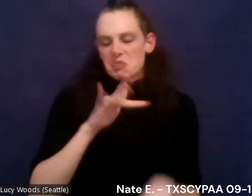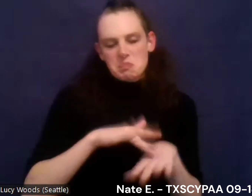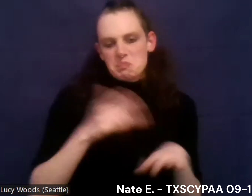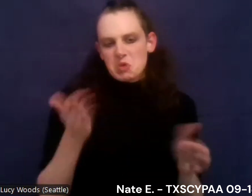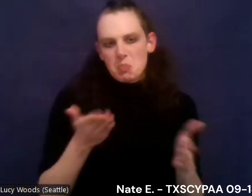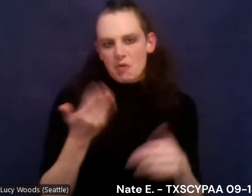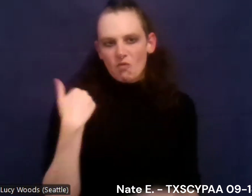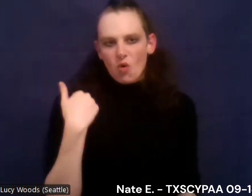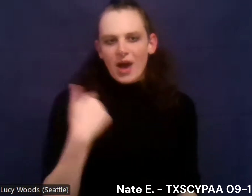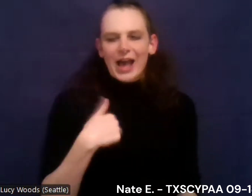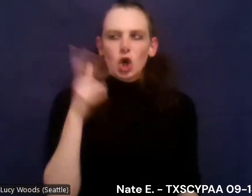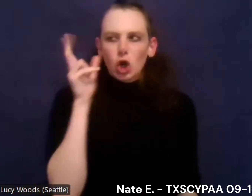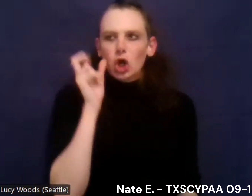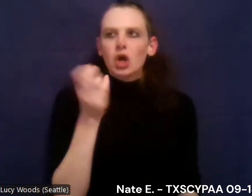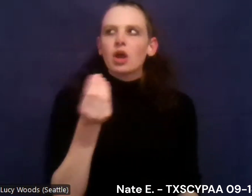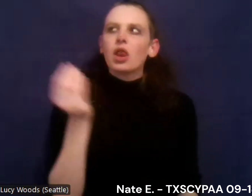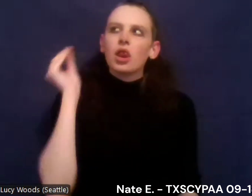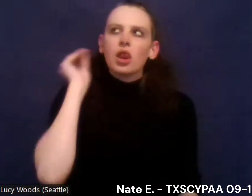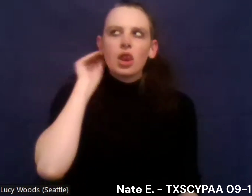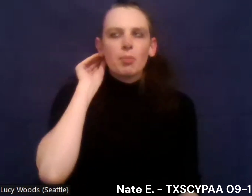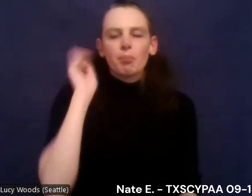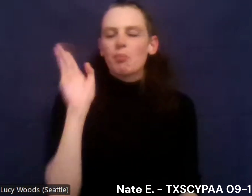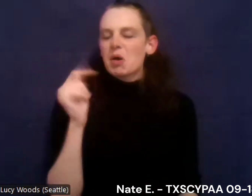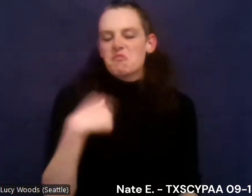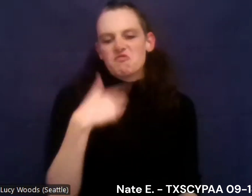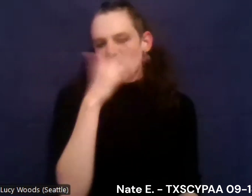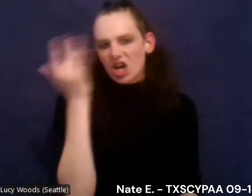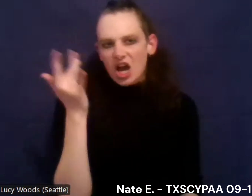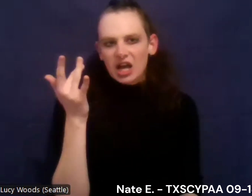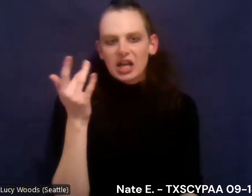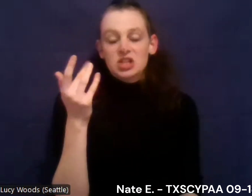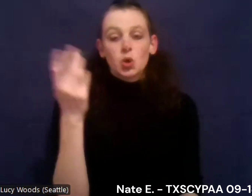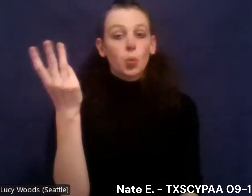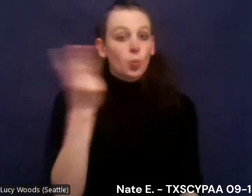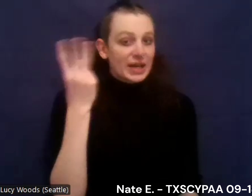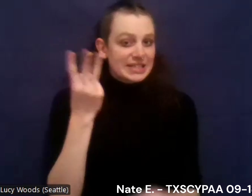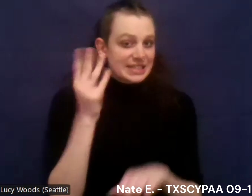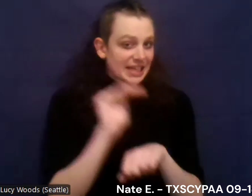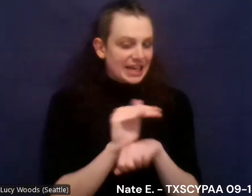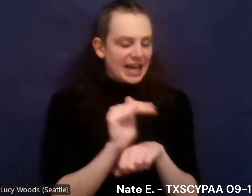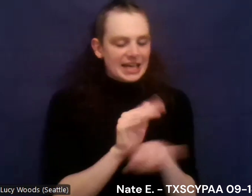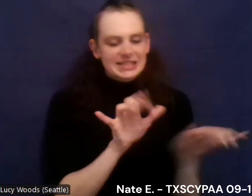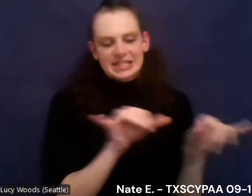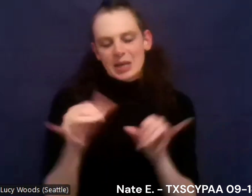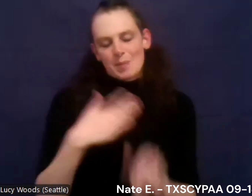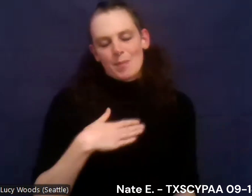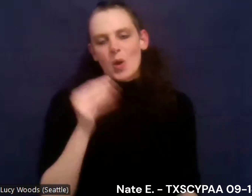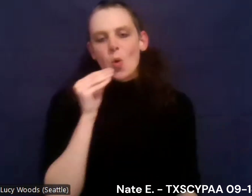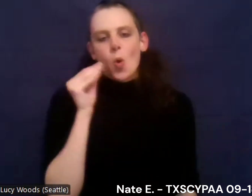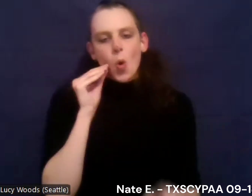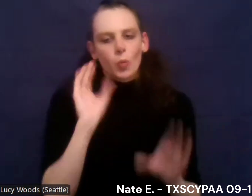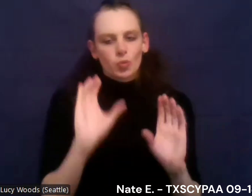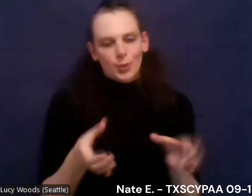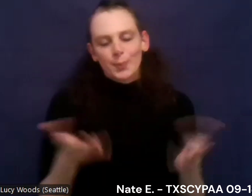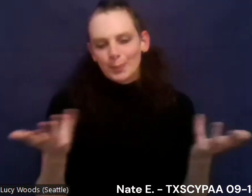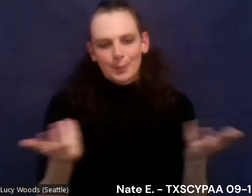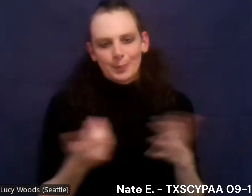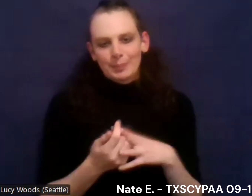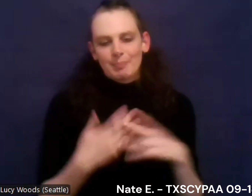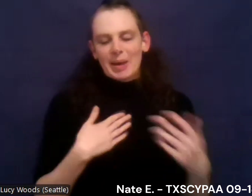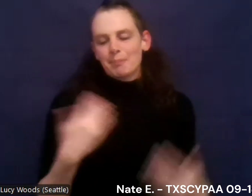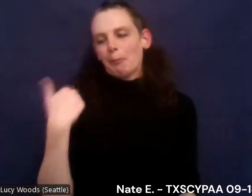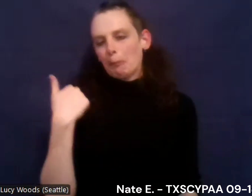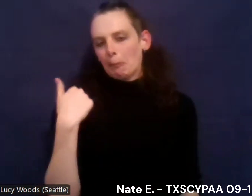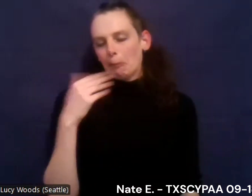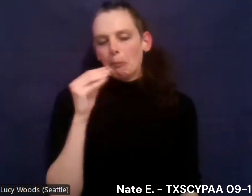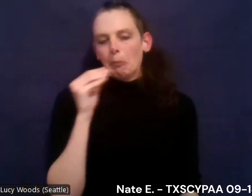slipped my mind. So it's on the same, or at least the Wednesday tonight is the same night as my home group, or my old home group, really, but